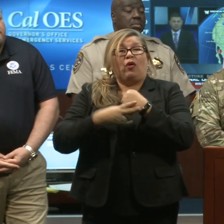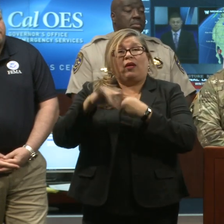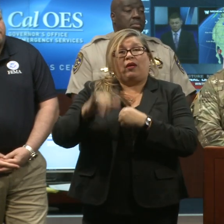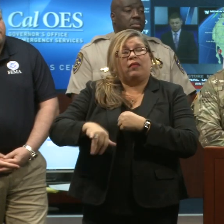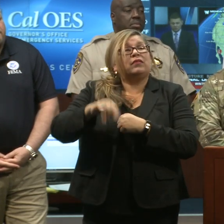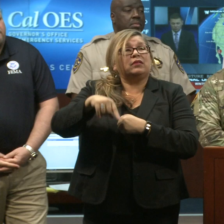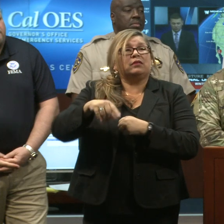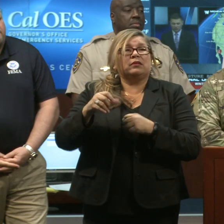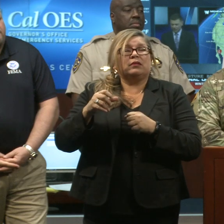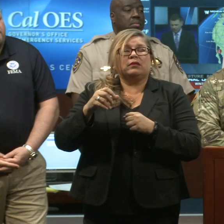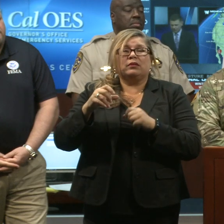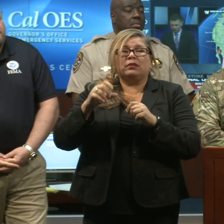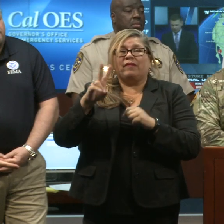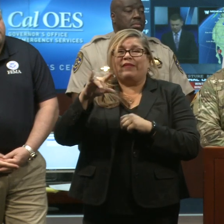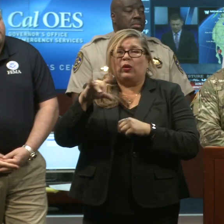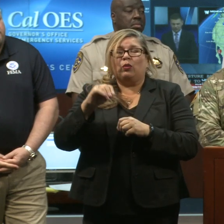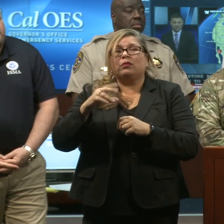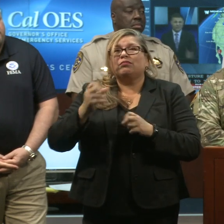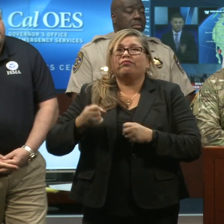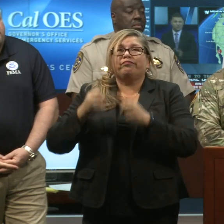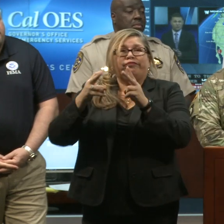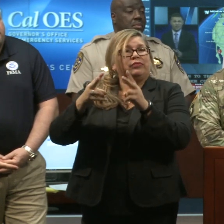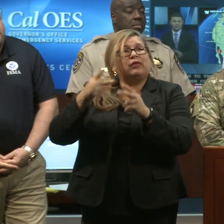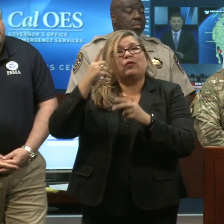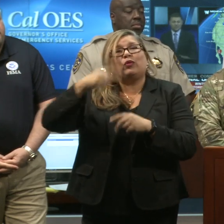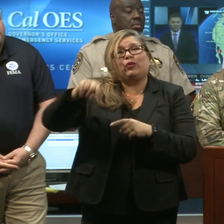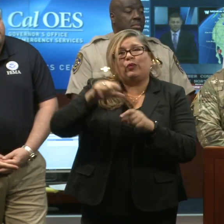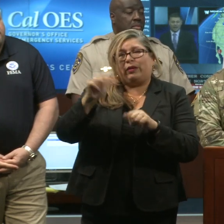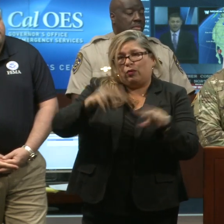live streaming, from the live stream available for people to